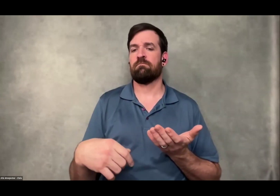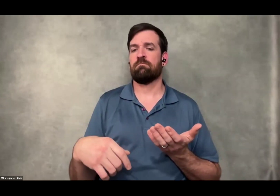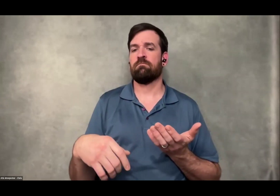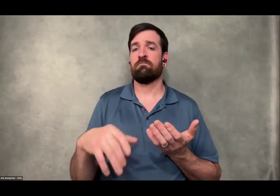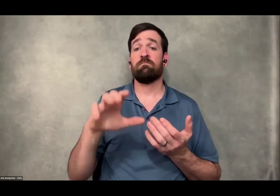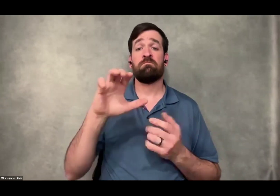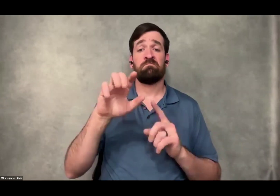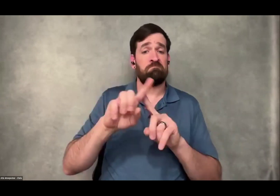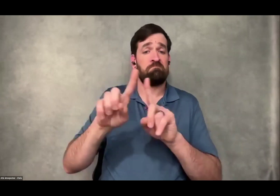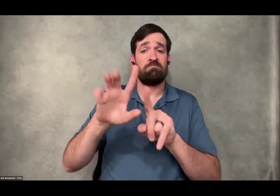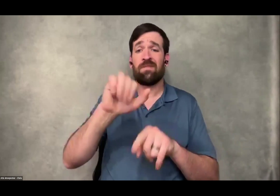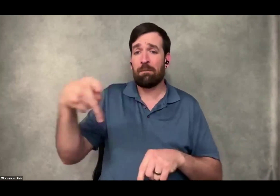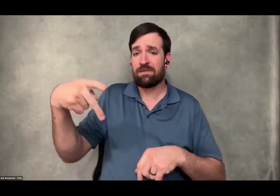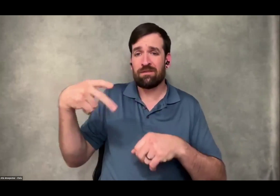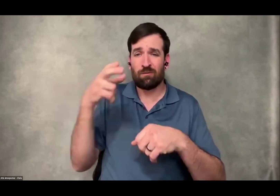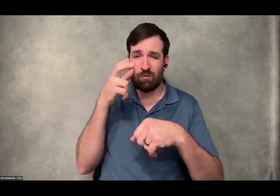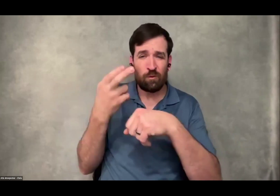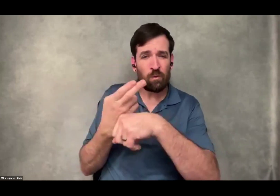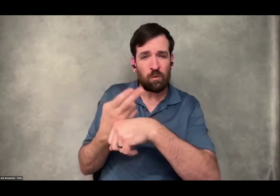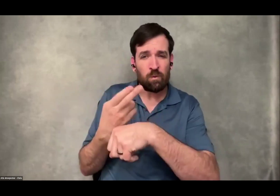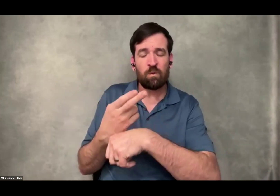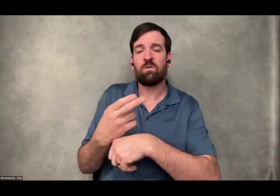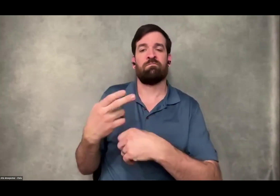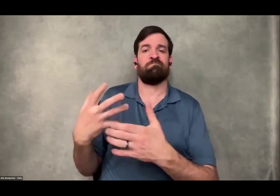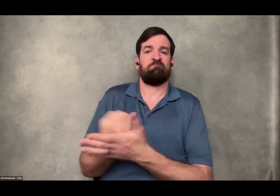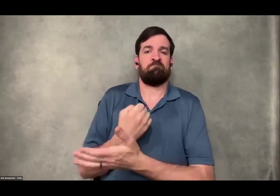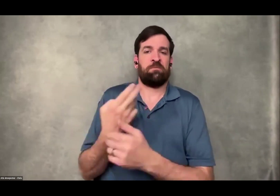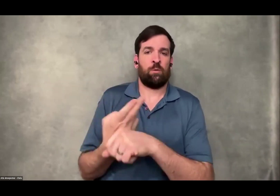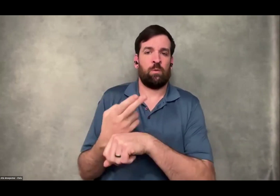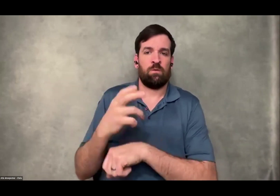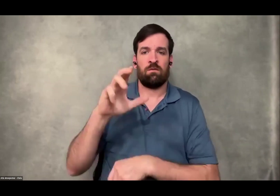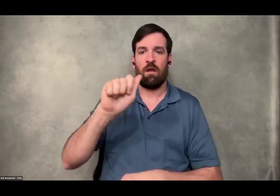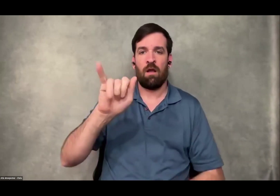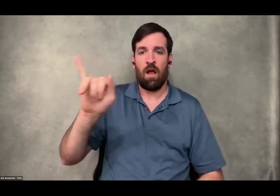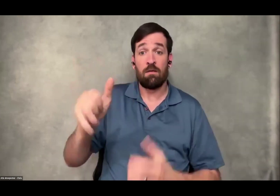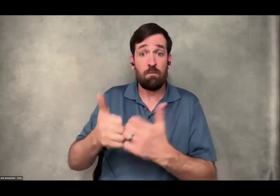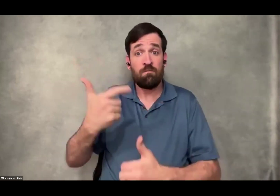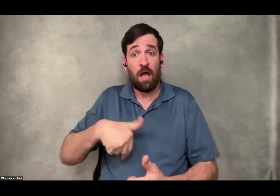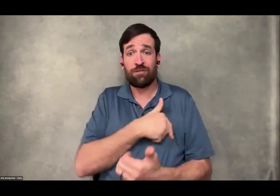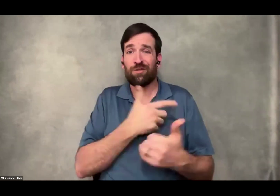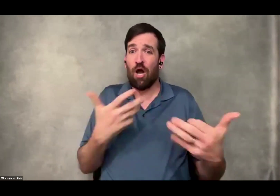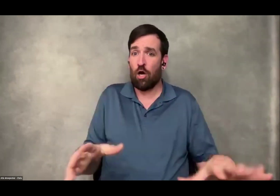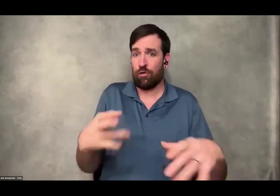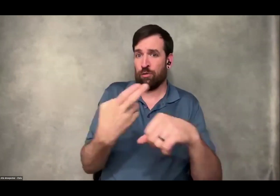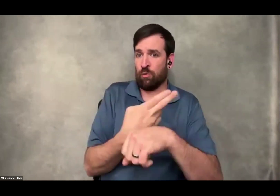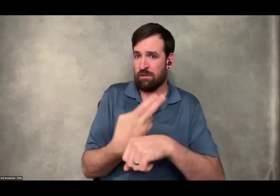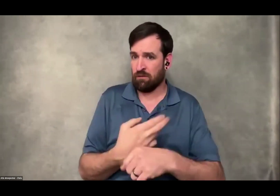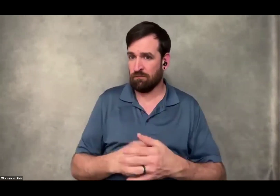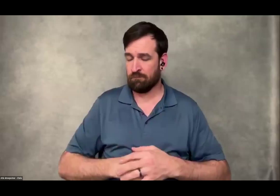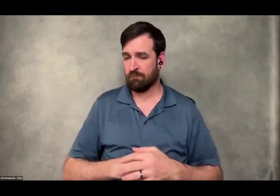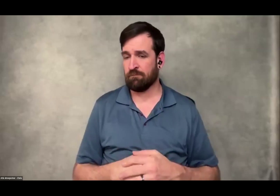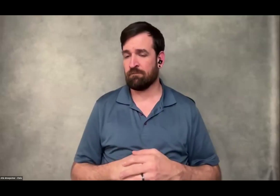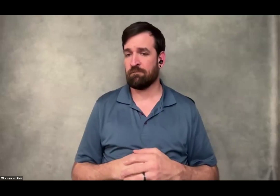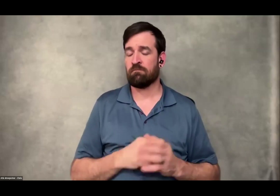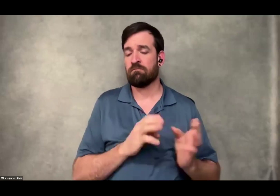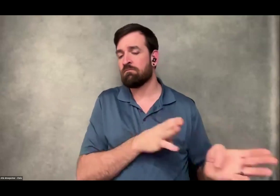apps that we can use that utilize artificial intelligence and that most of us already use to some degree or another.